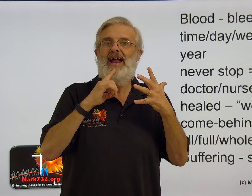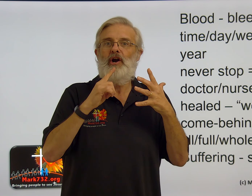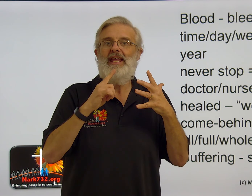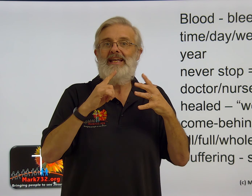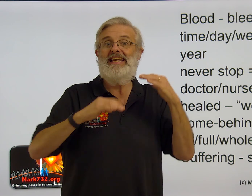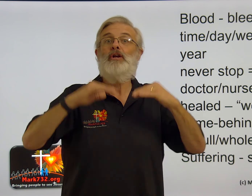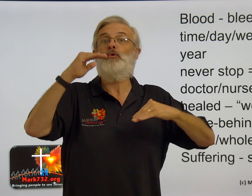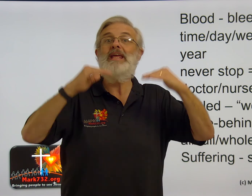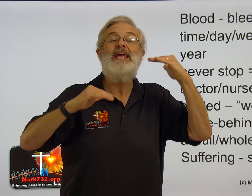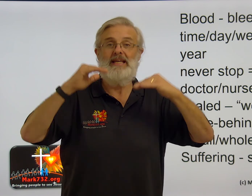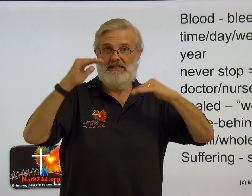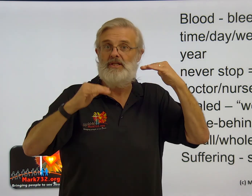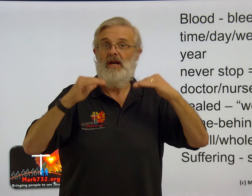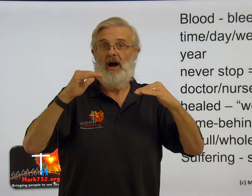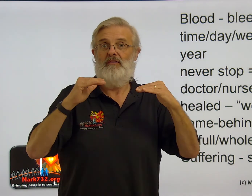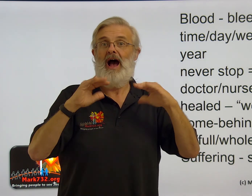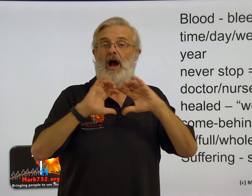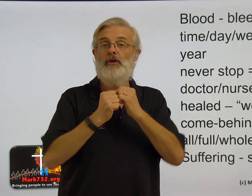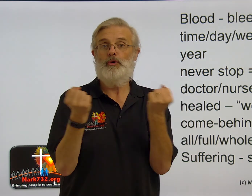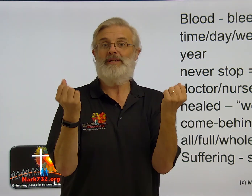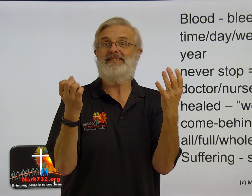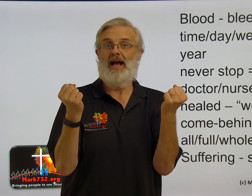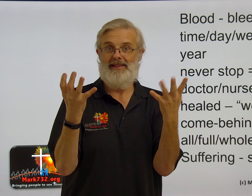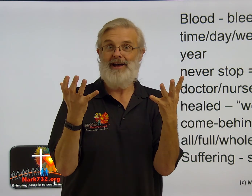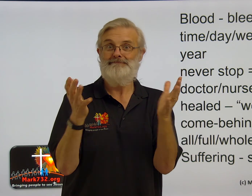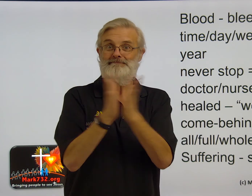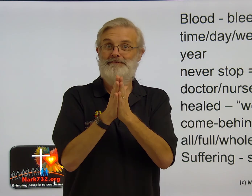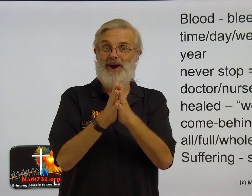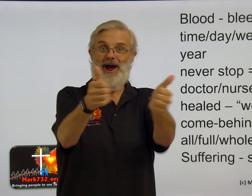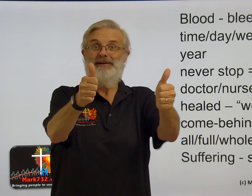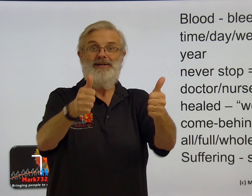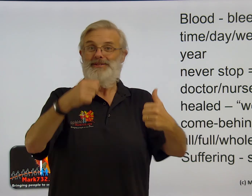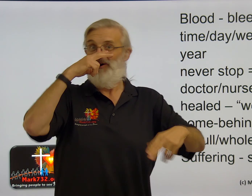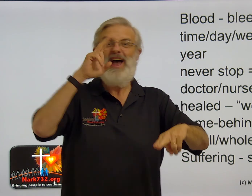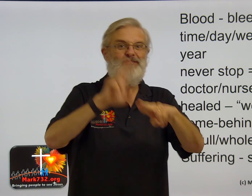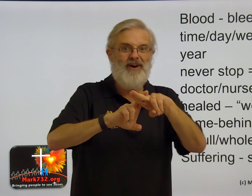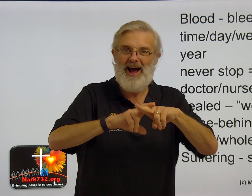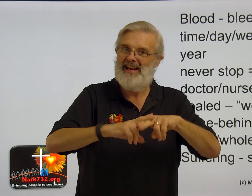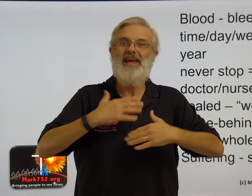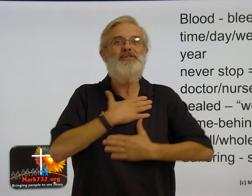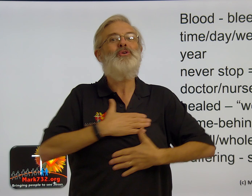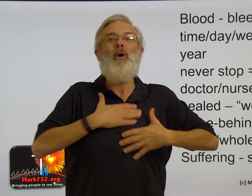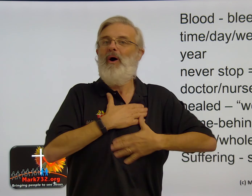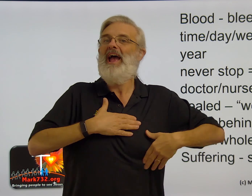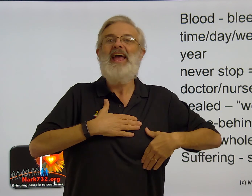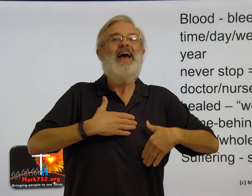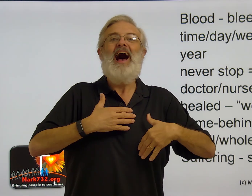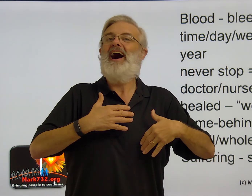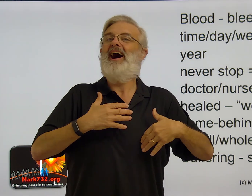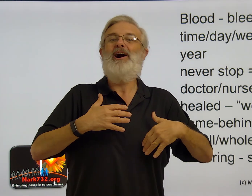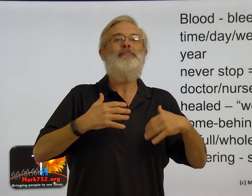varying degrees of how you would sign that. All right, so have fun, enjoy